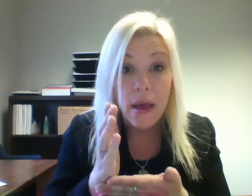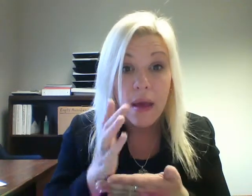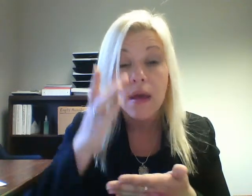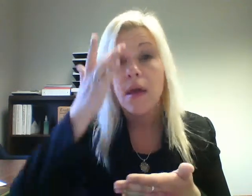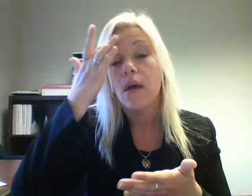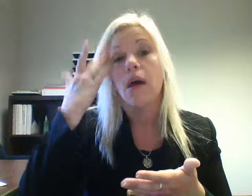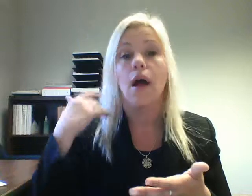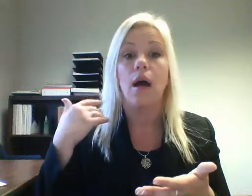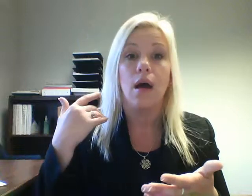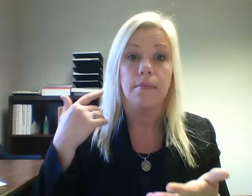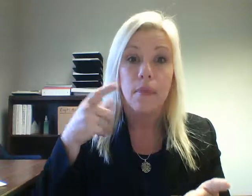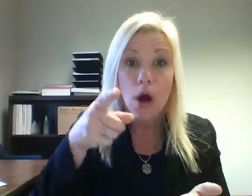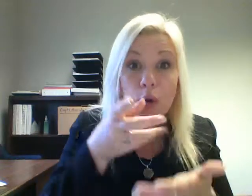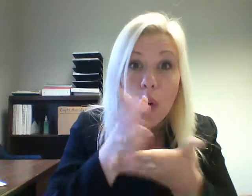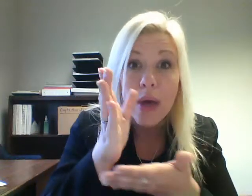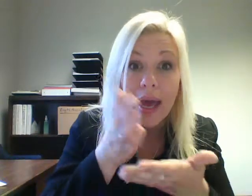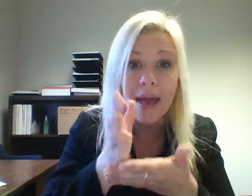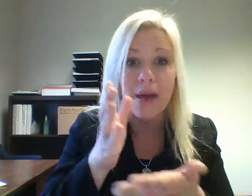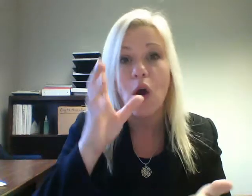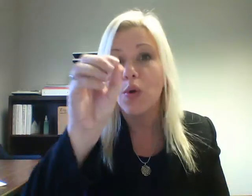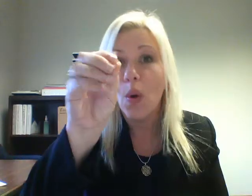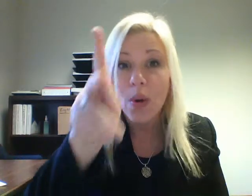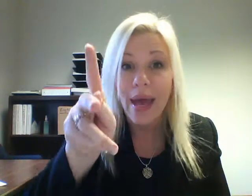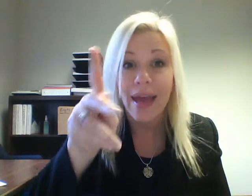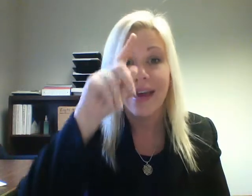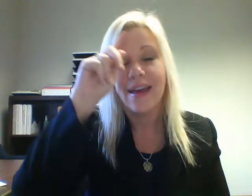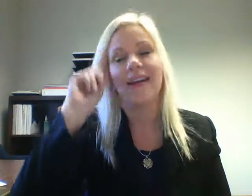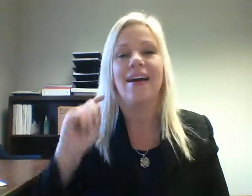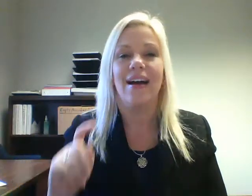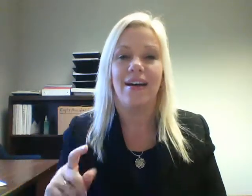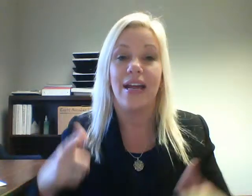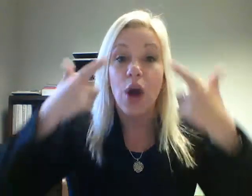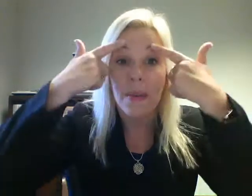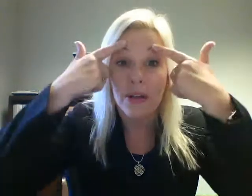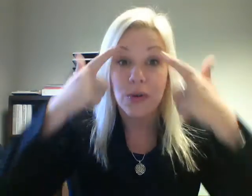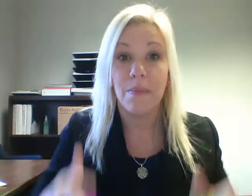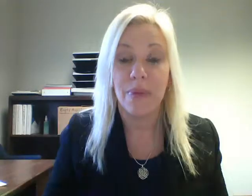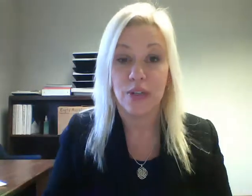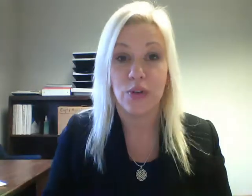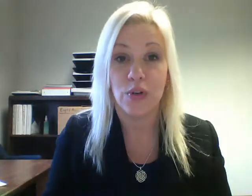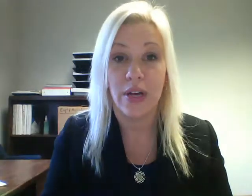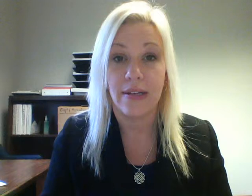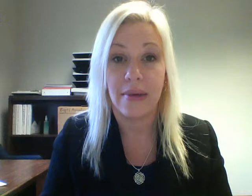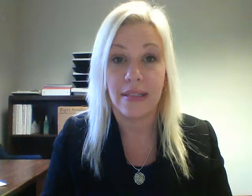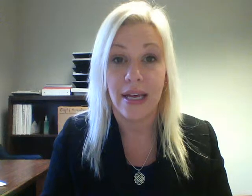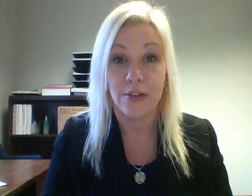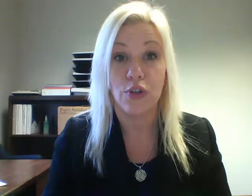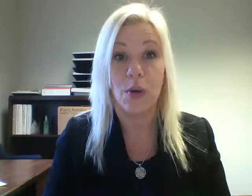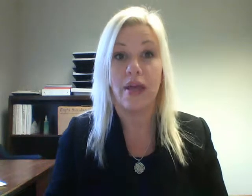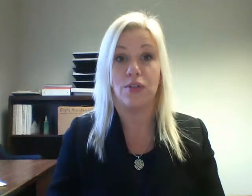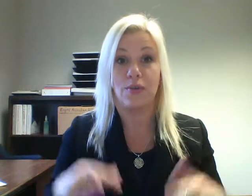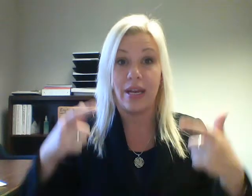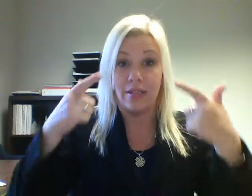okay? Are you okay? Are you okay? And your eyebrows are up because you're expecting a yes or no answer, right?